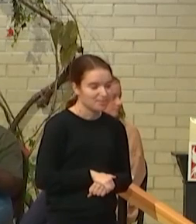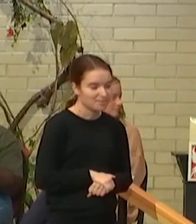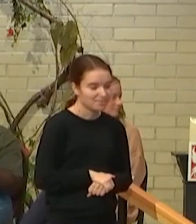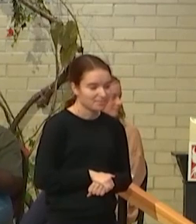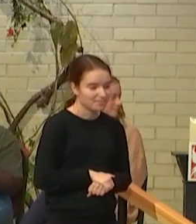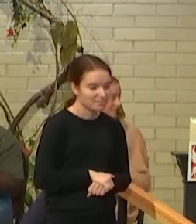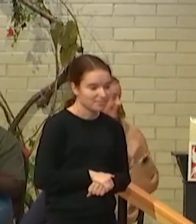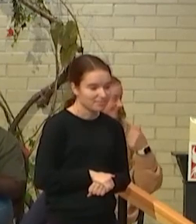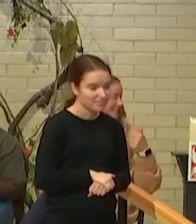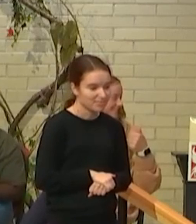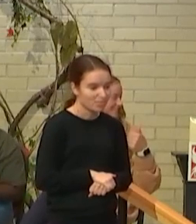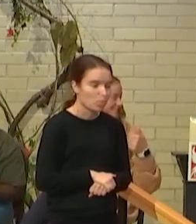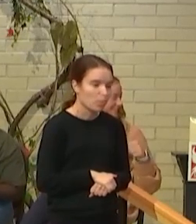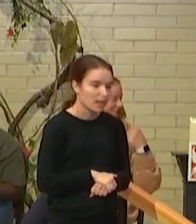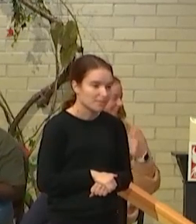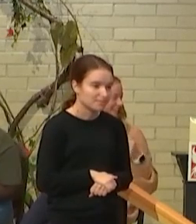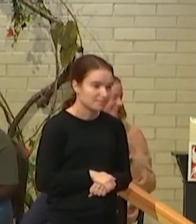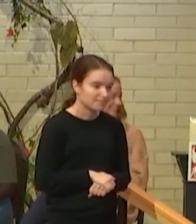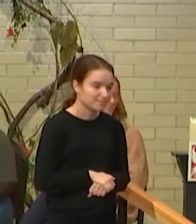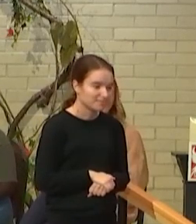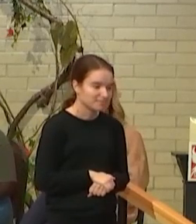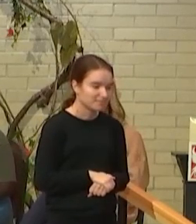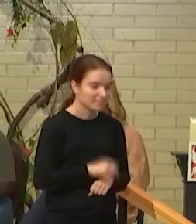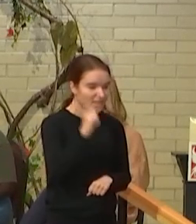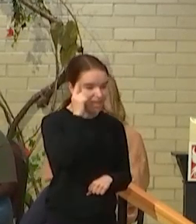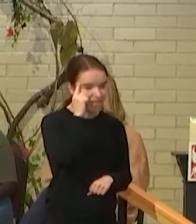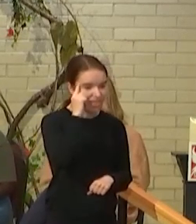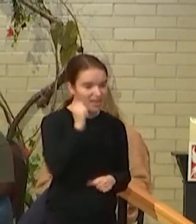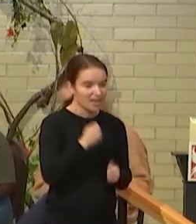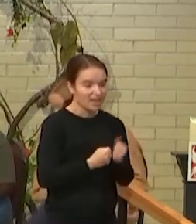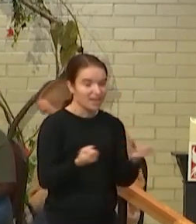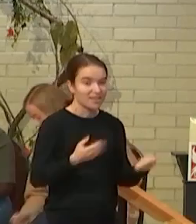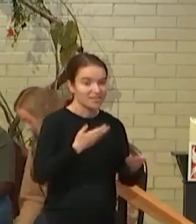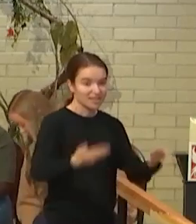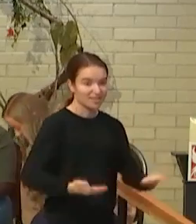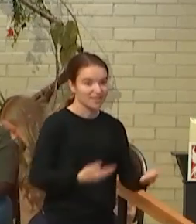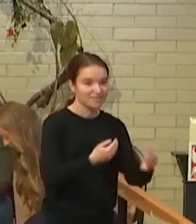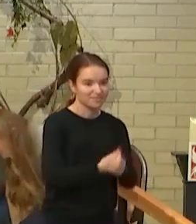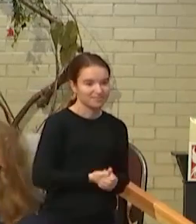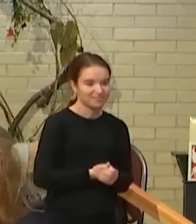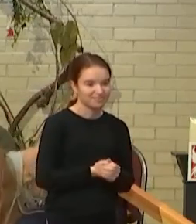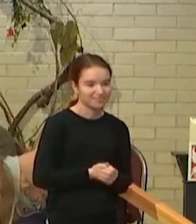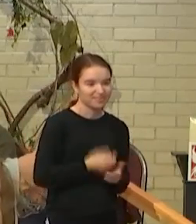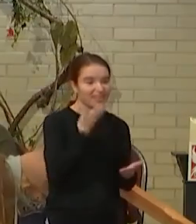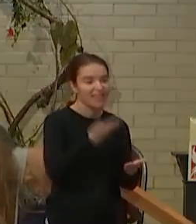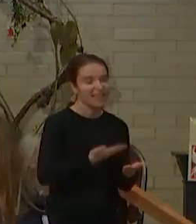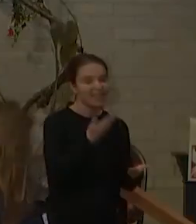looking for. And thank you, everybody else. We're done. We'll see you around.